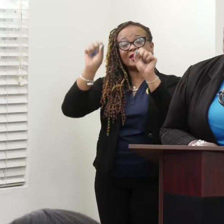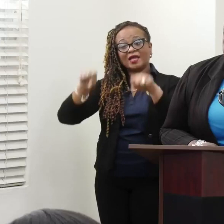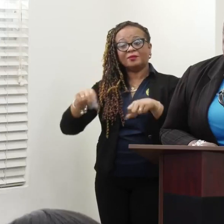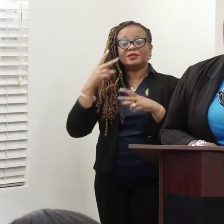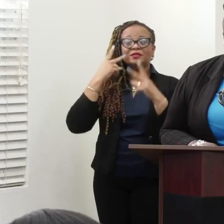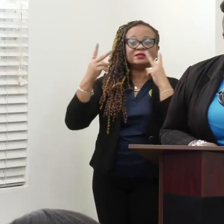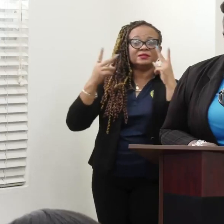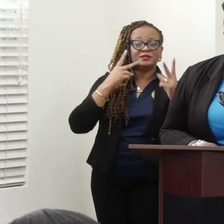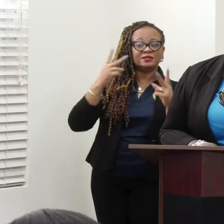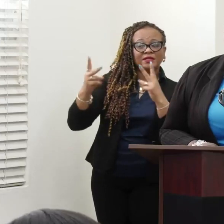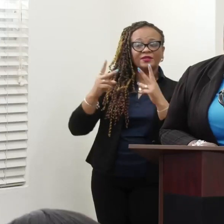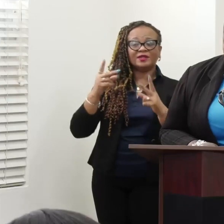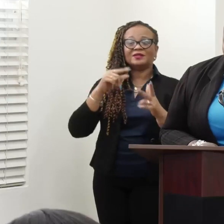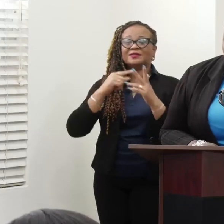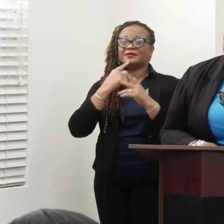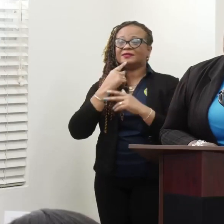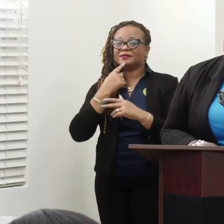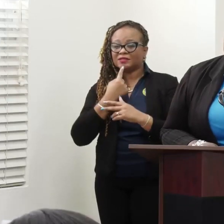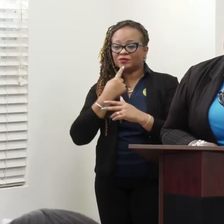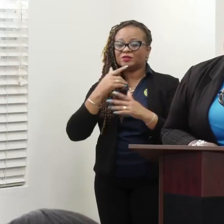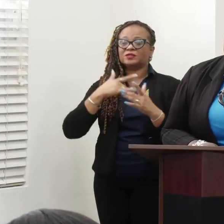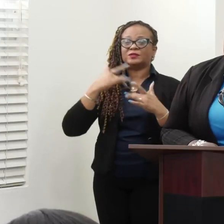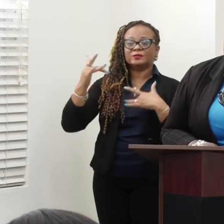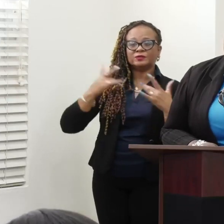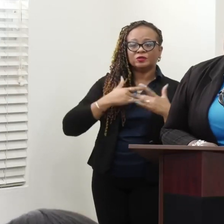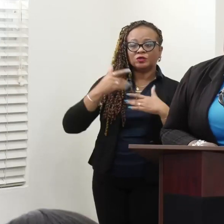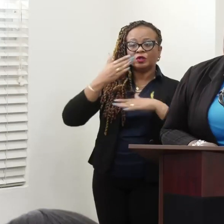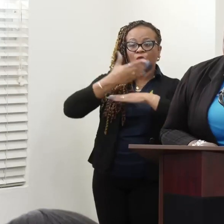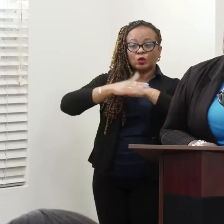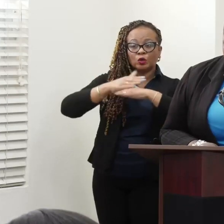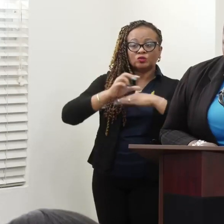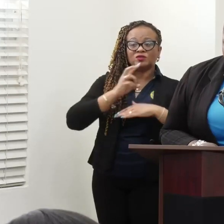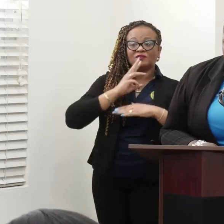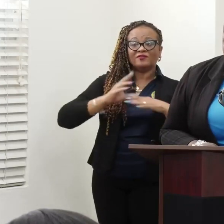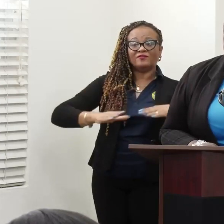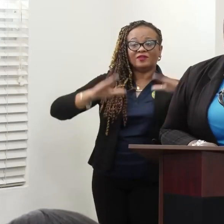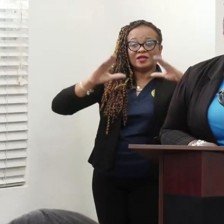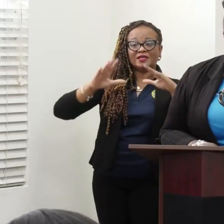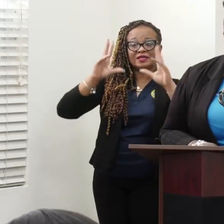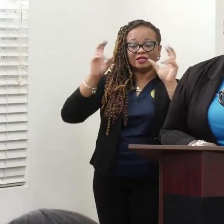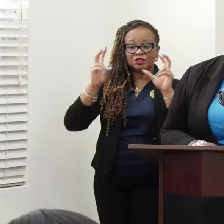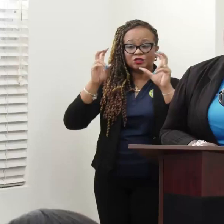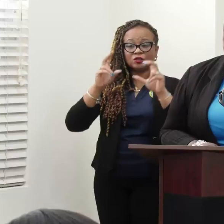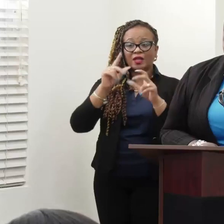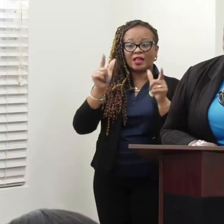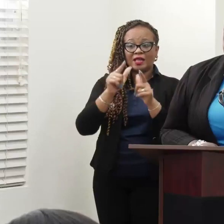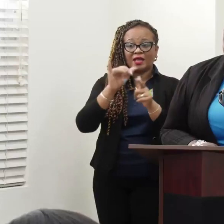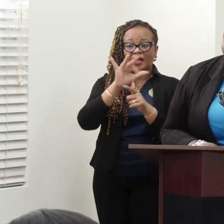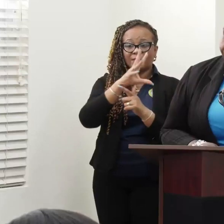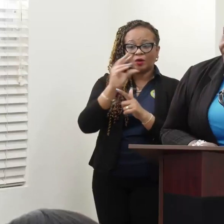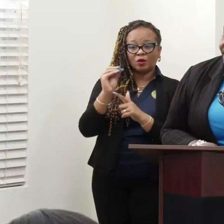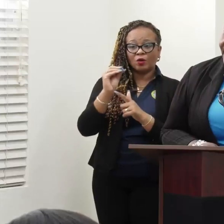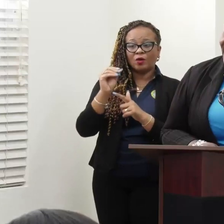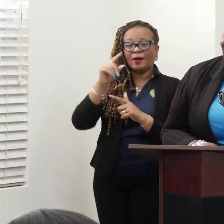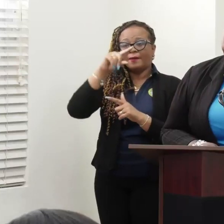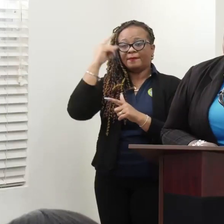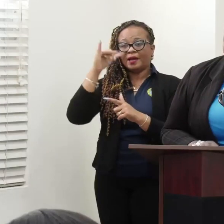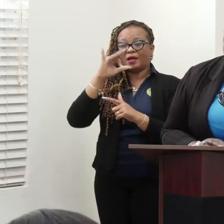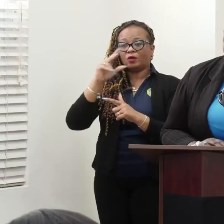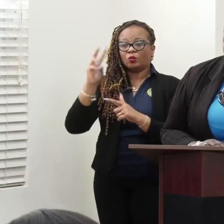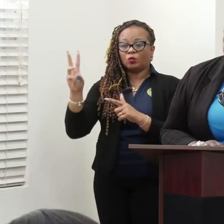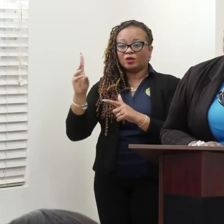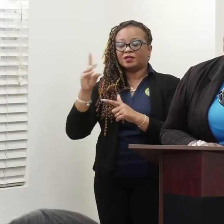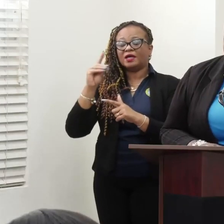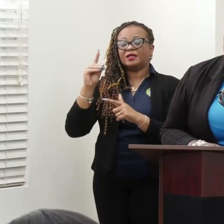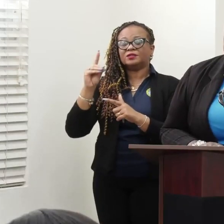see that there are serious and concerning coastal flooding issues in Little Abaco, Blackwood, and